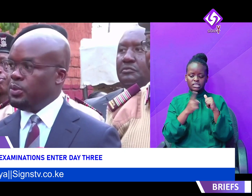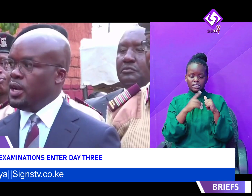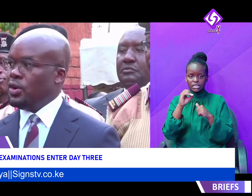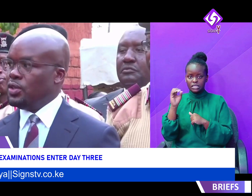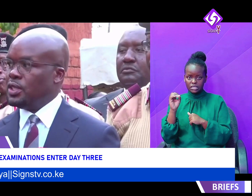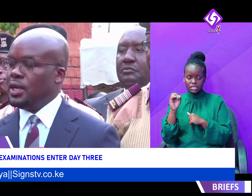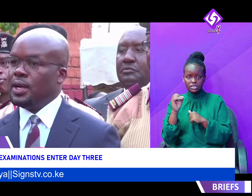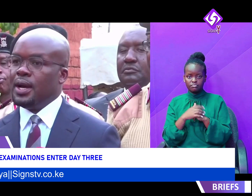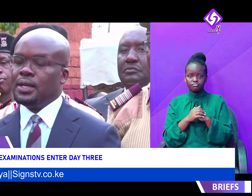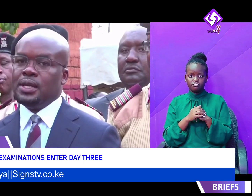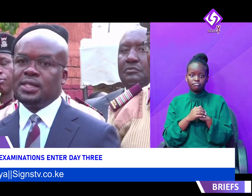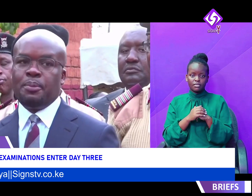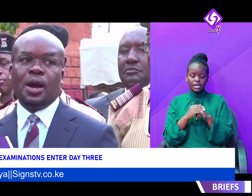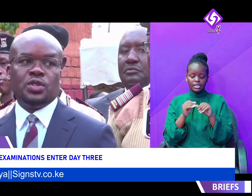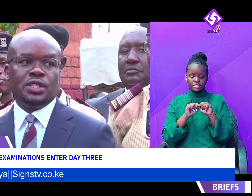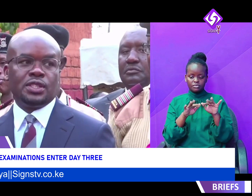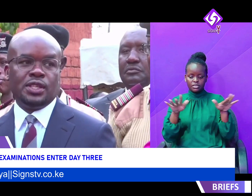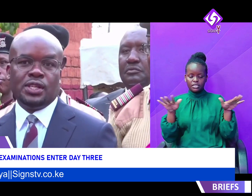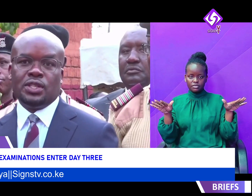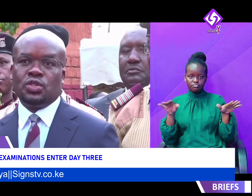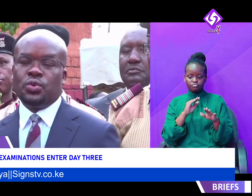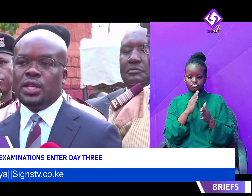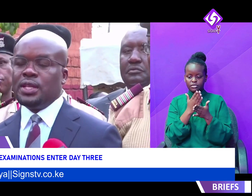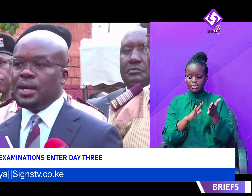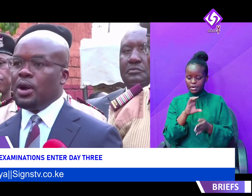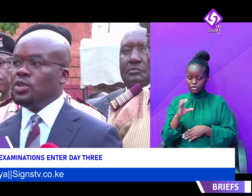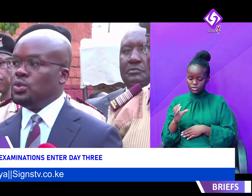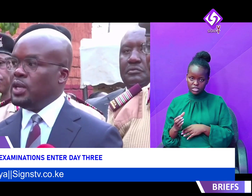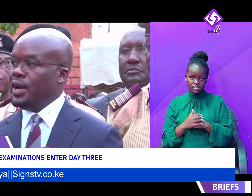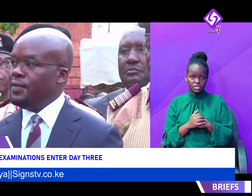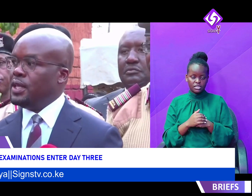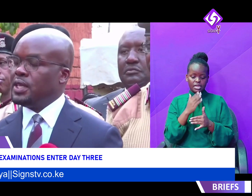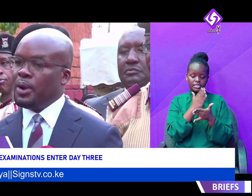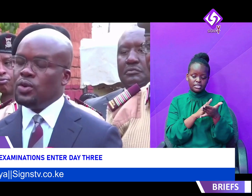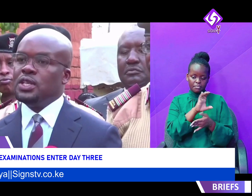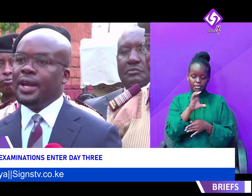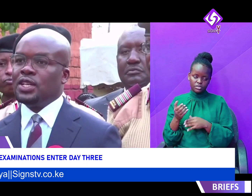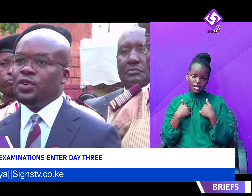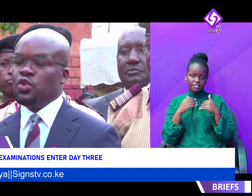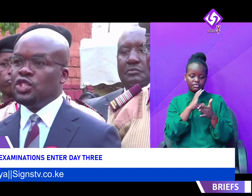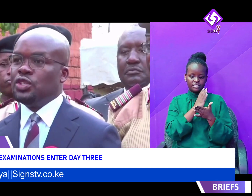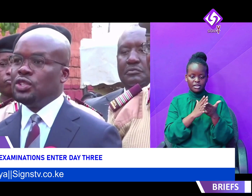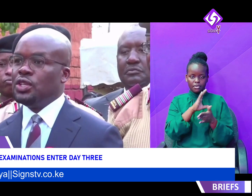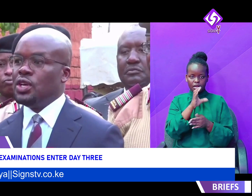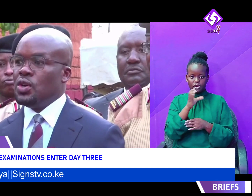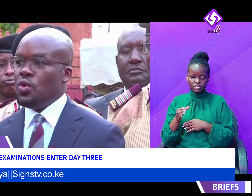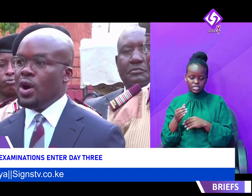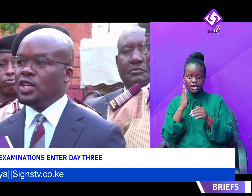spread across at the sub-counties. So within the sub-counties, we have the sub-county director of education who are